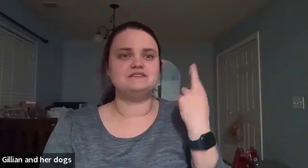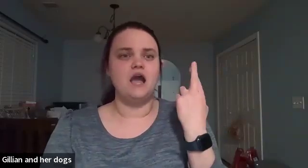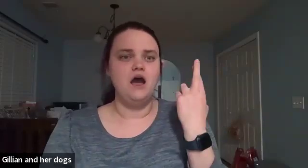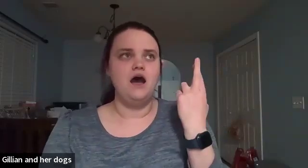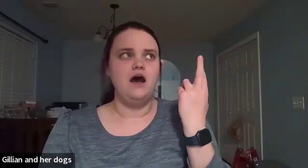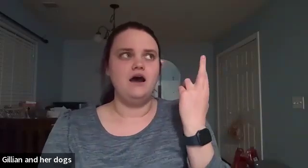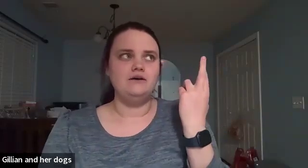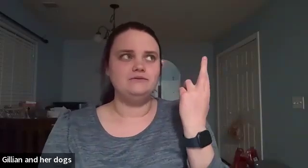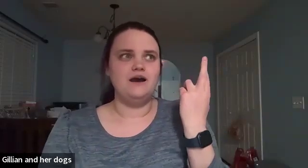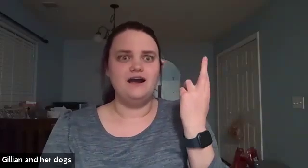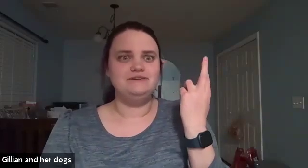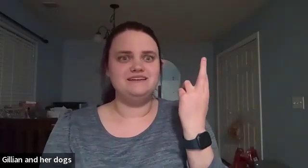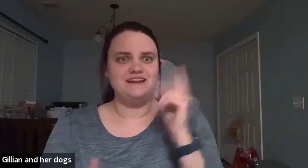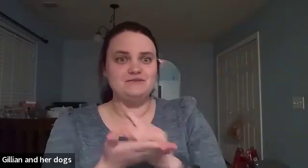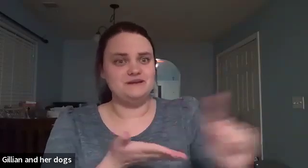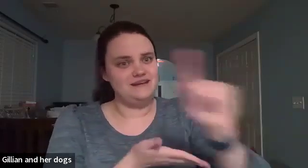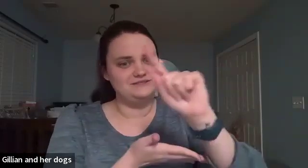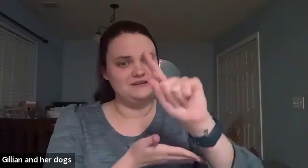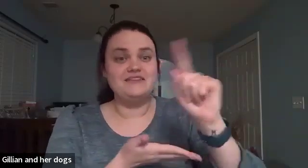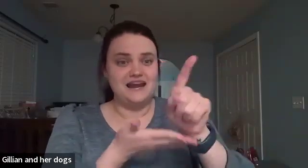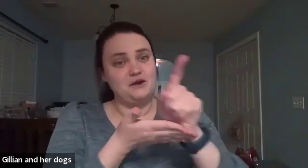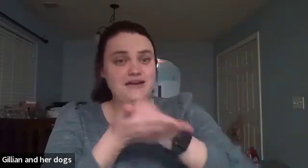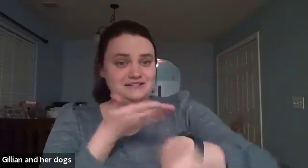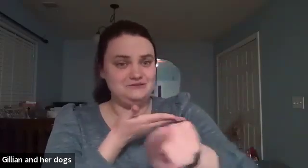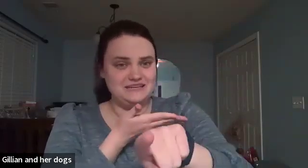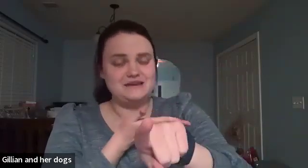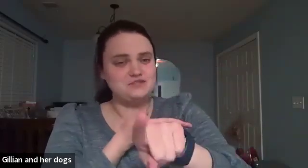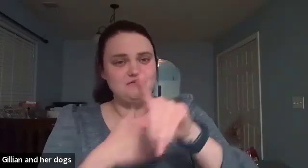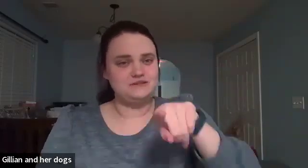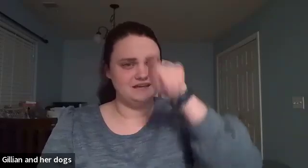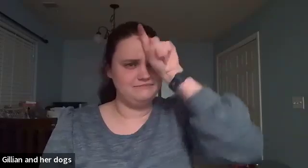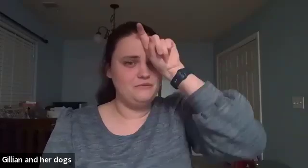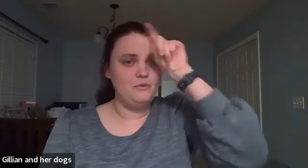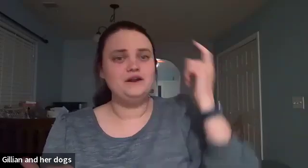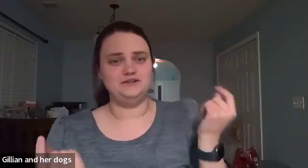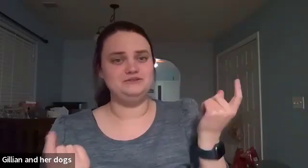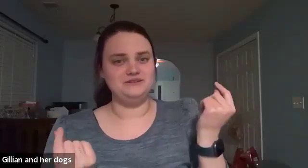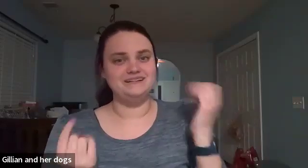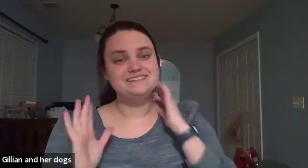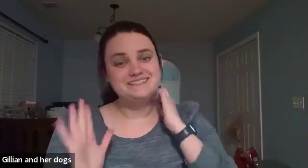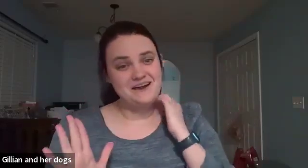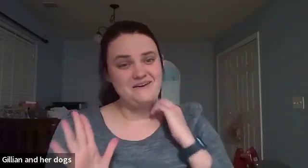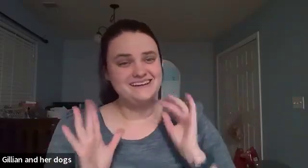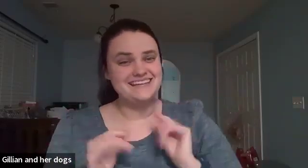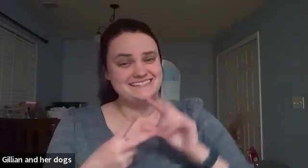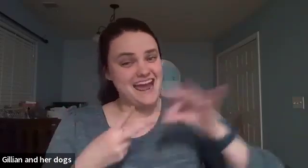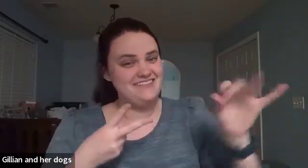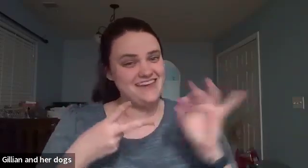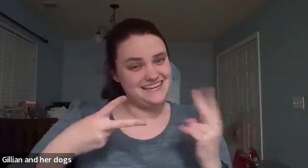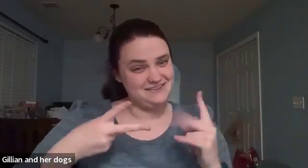was like, oh, I've been telling everyone next week, and then I go ahead and do this. I'm sure everyone's like, what are you doing? So I always like to add that second